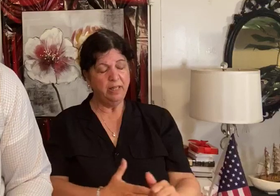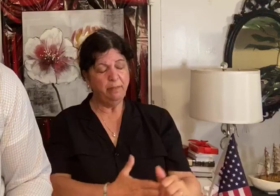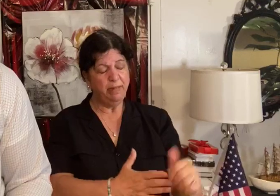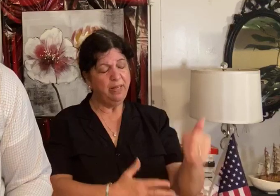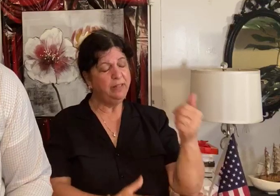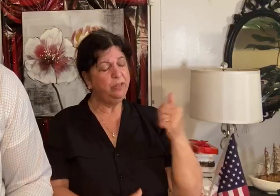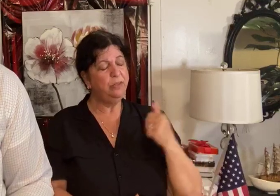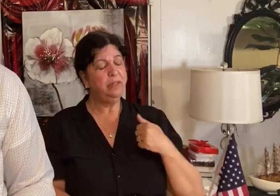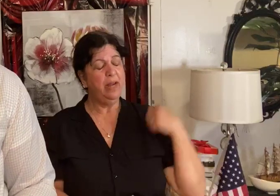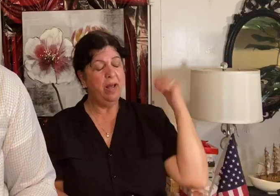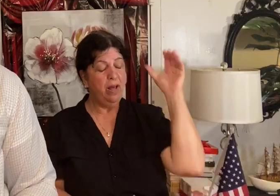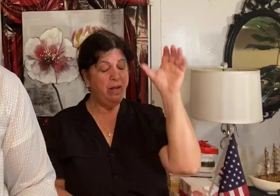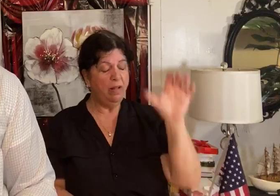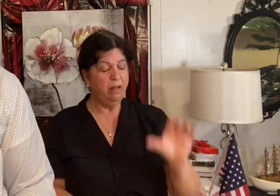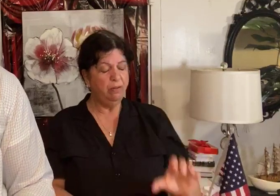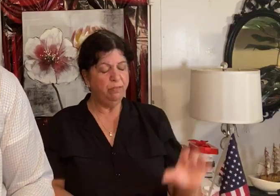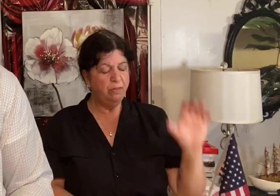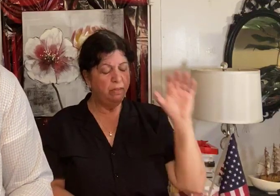lead me to